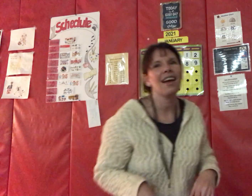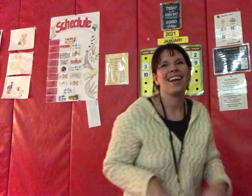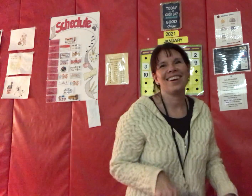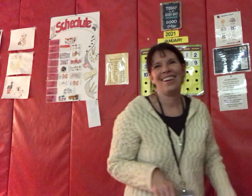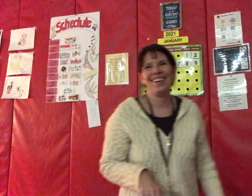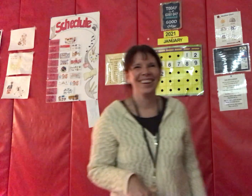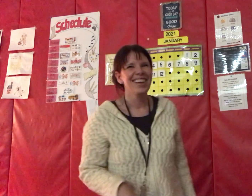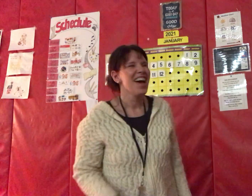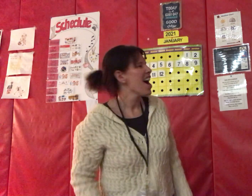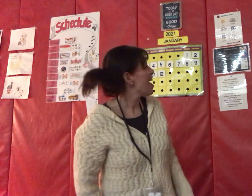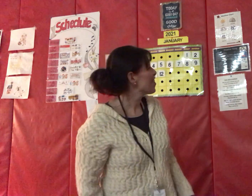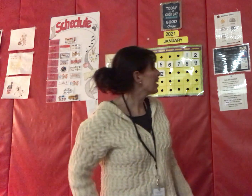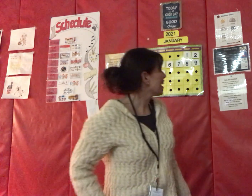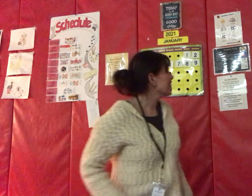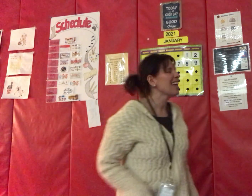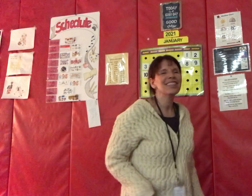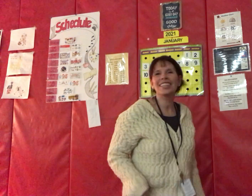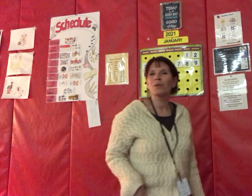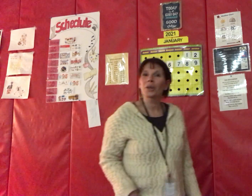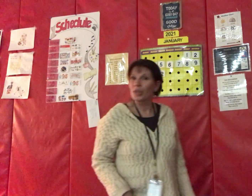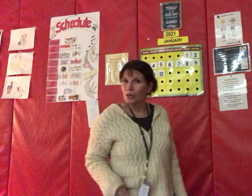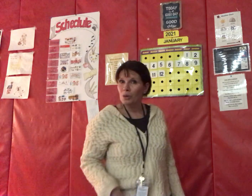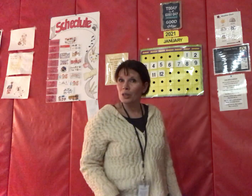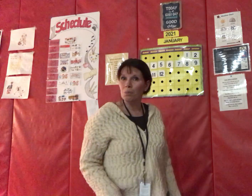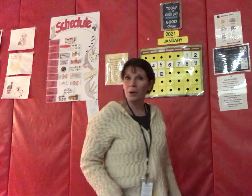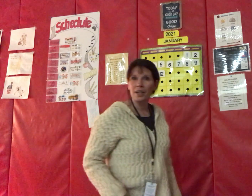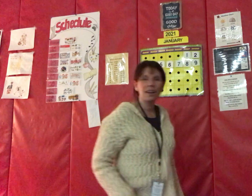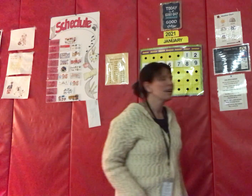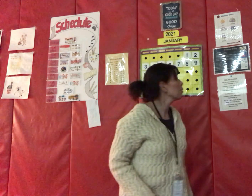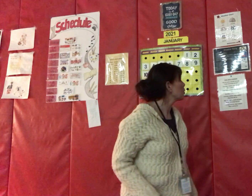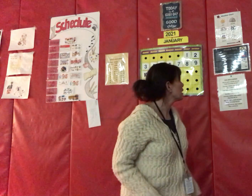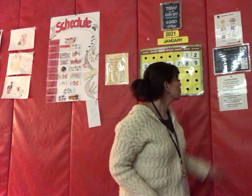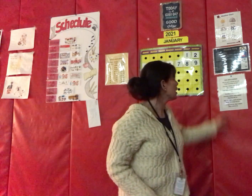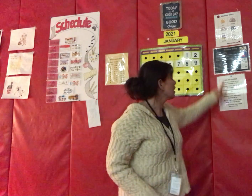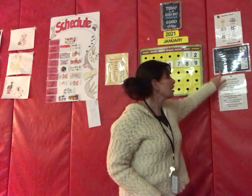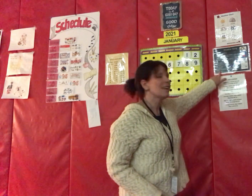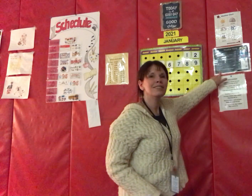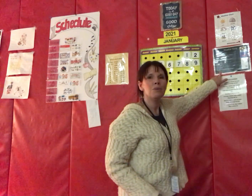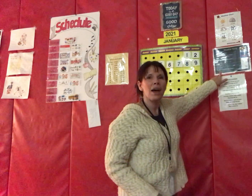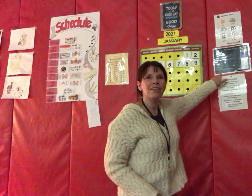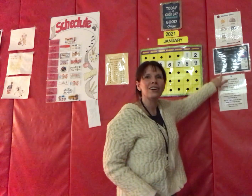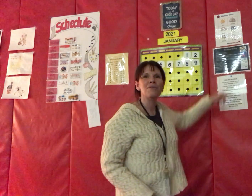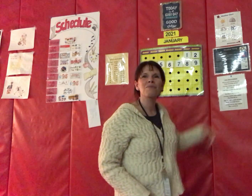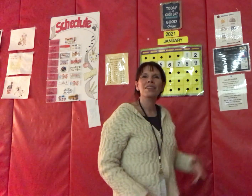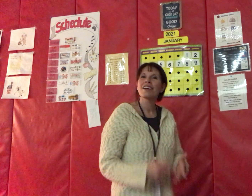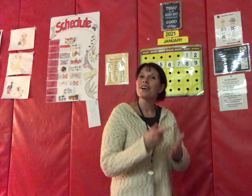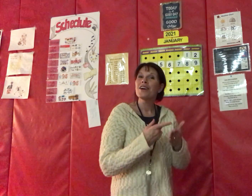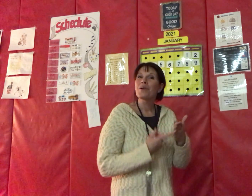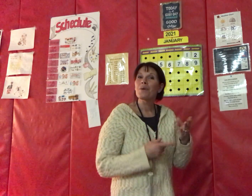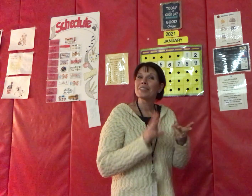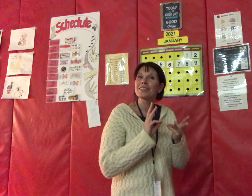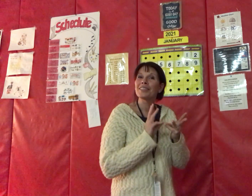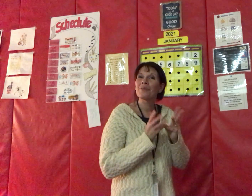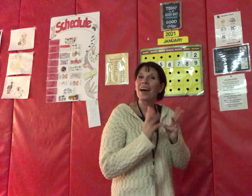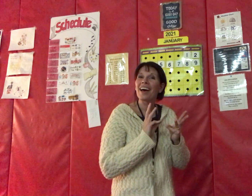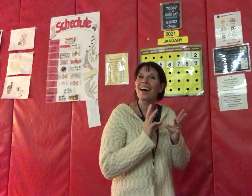29. All right, and the last thing we're going to do this morning in our morning meeting is the weather. What's the